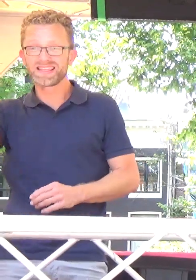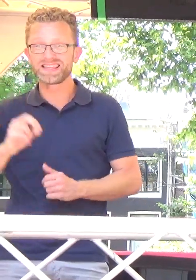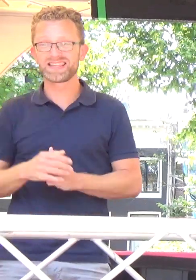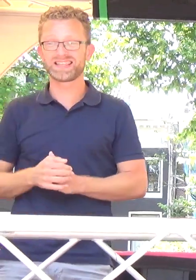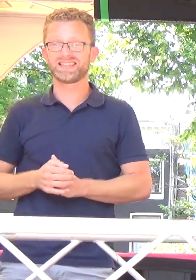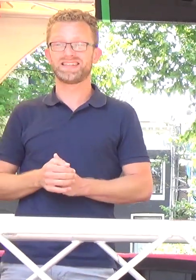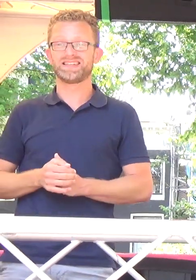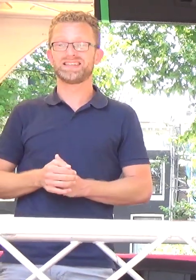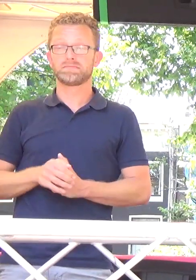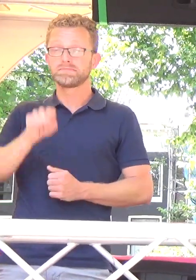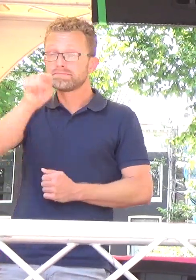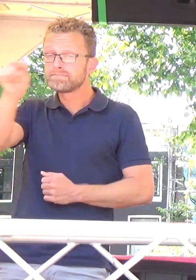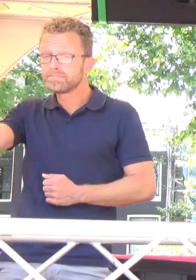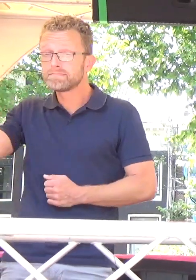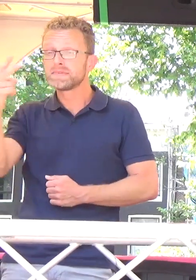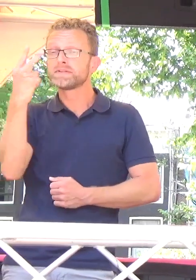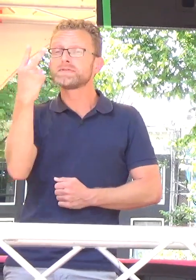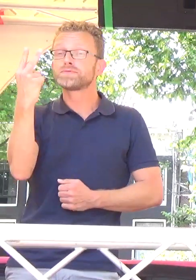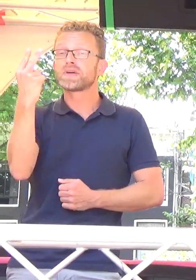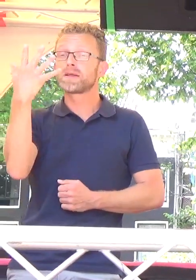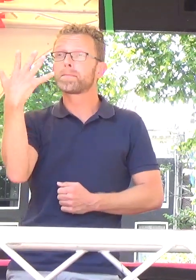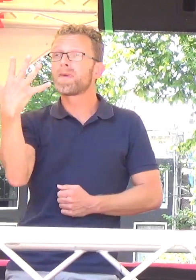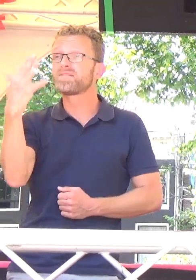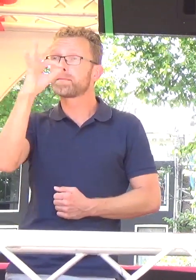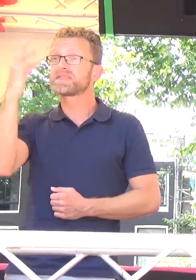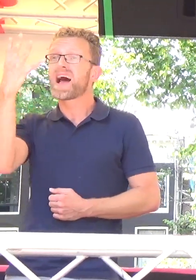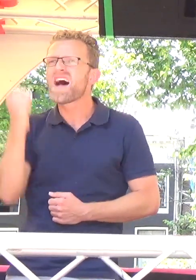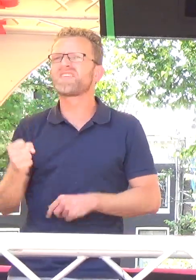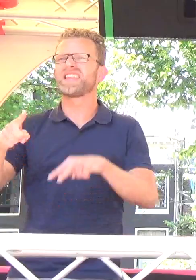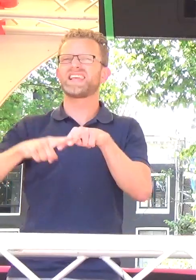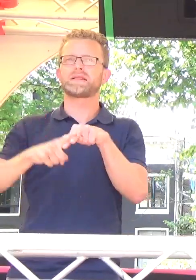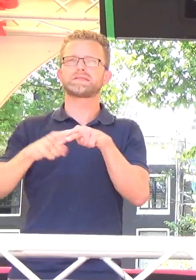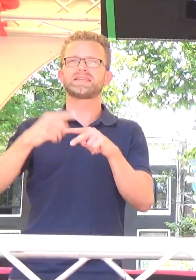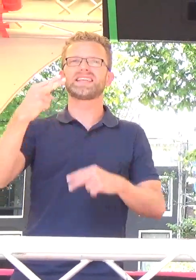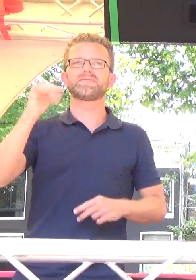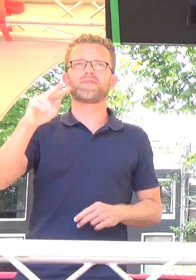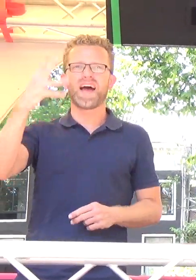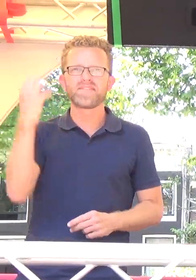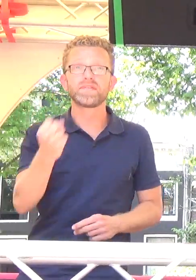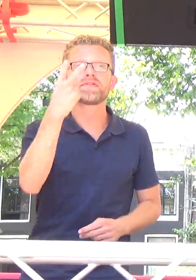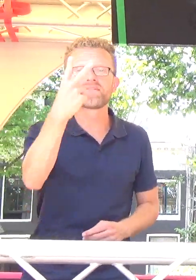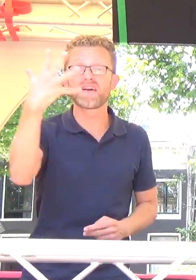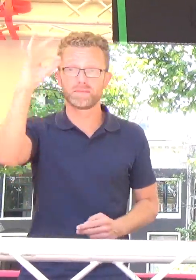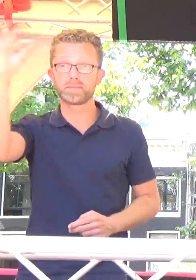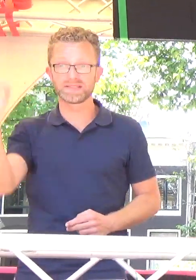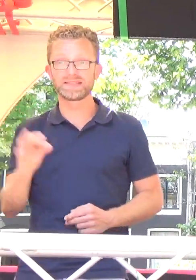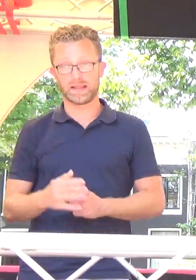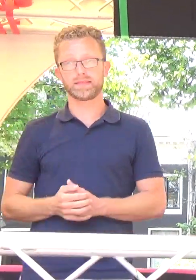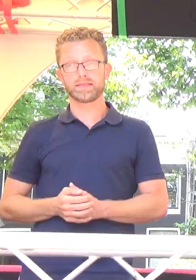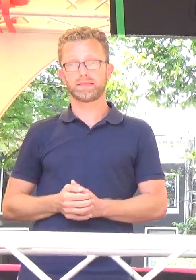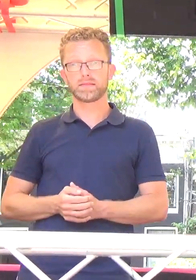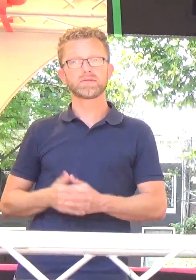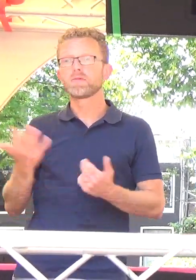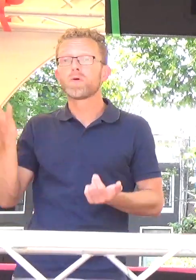are even higher risk to get infected because they marry older men who have been sexually active